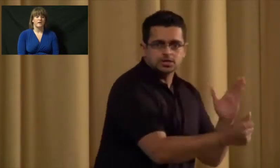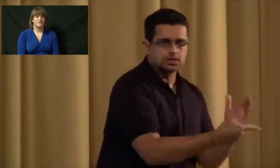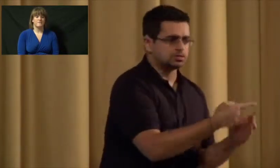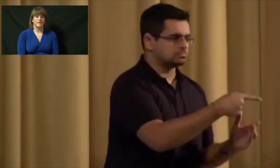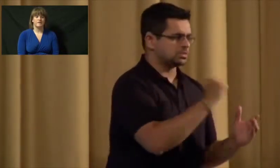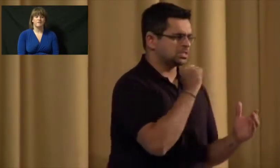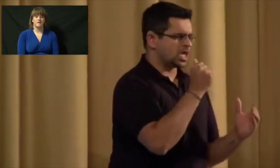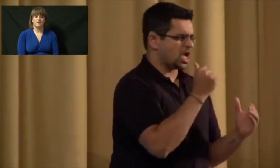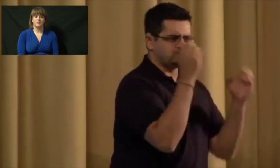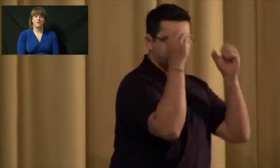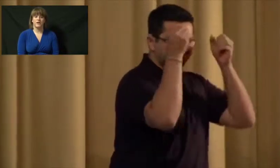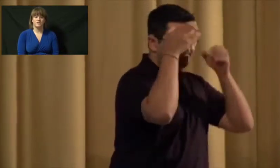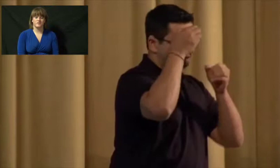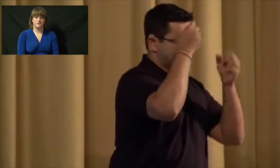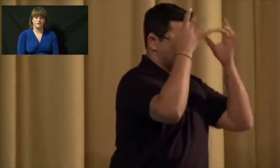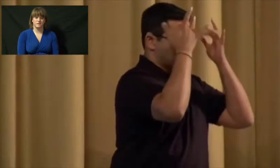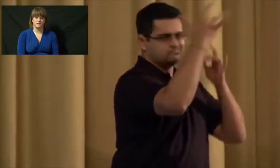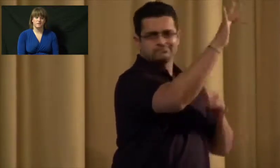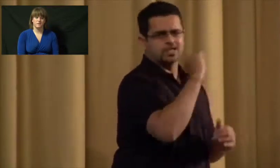He had very limited communication skill.